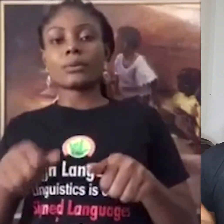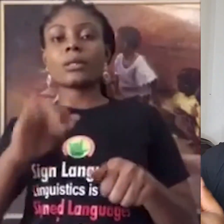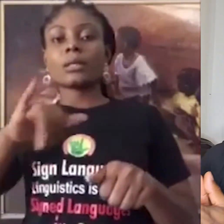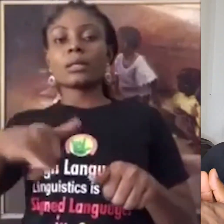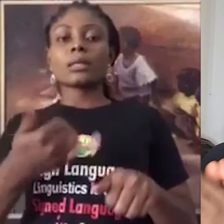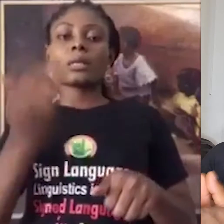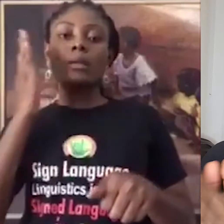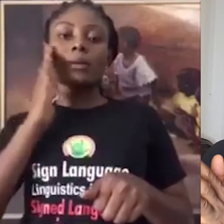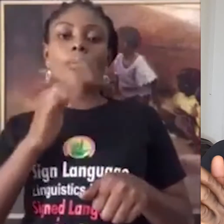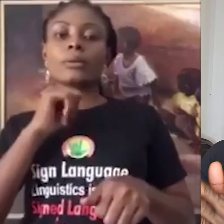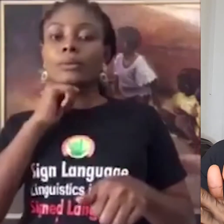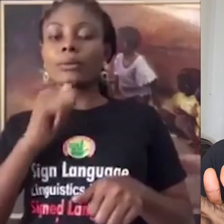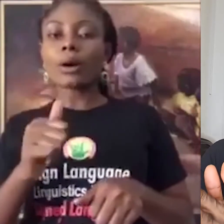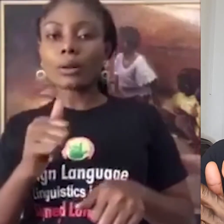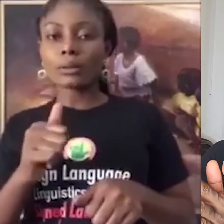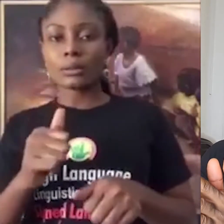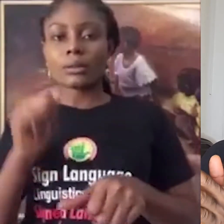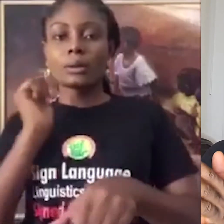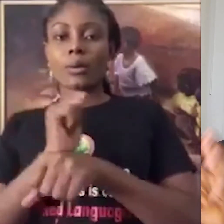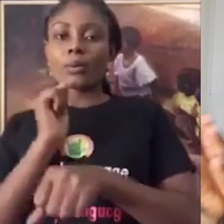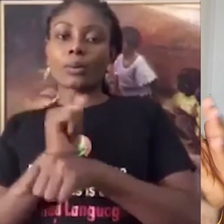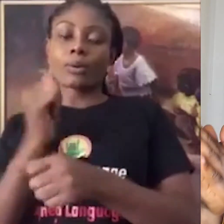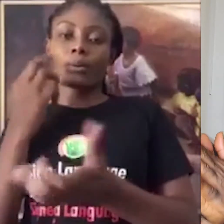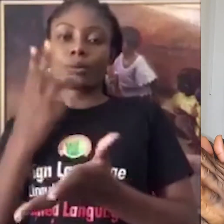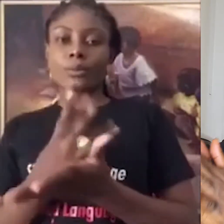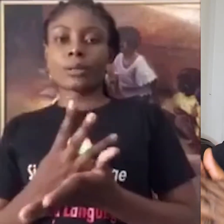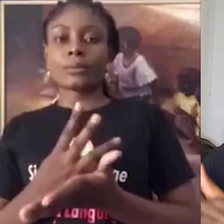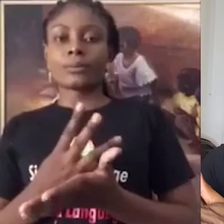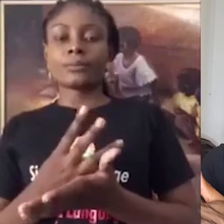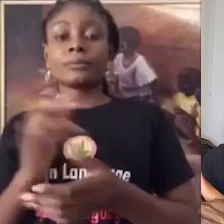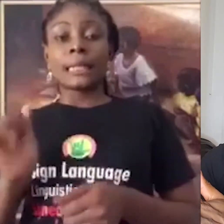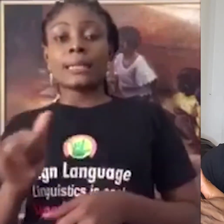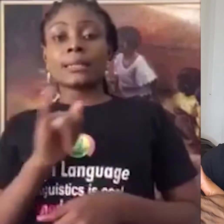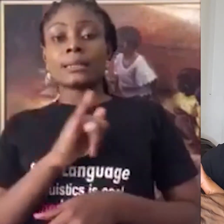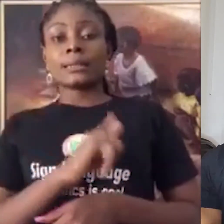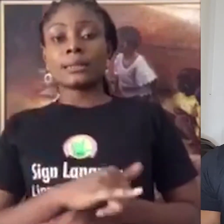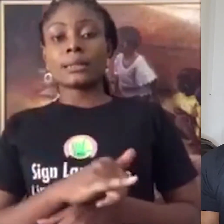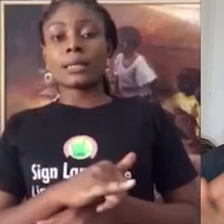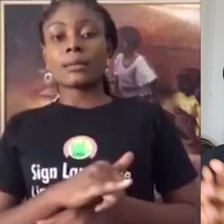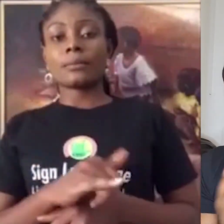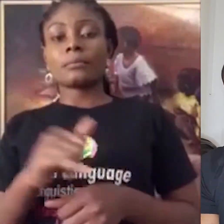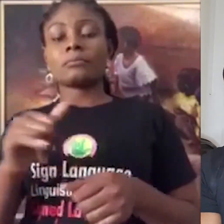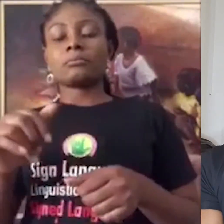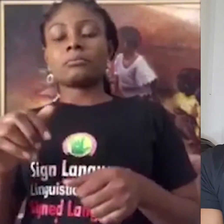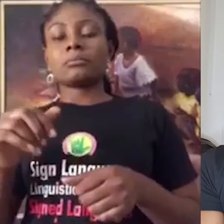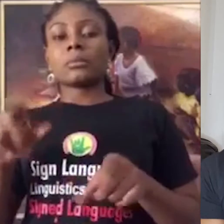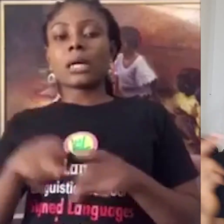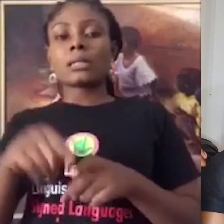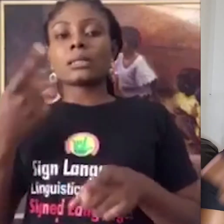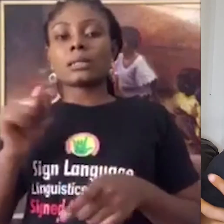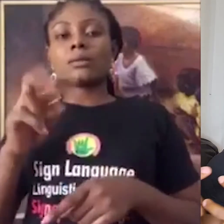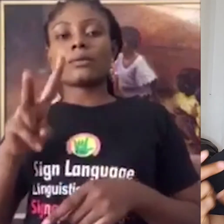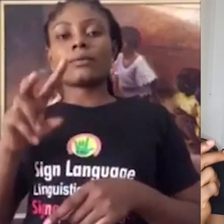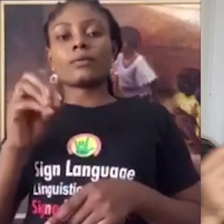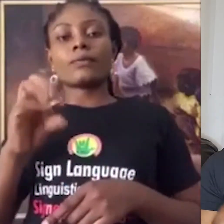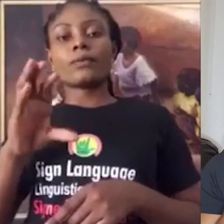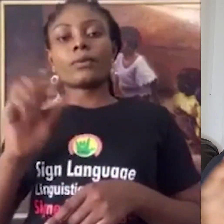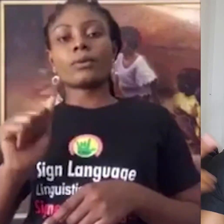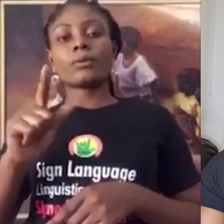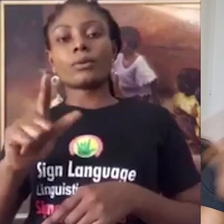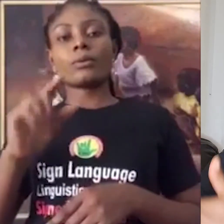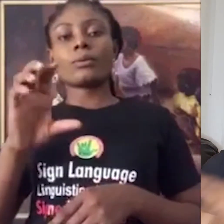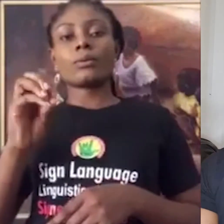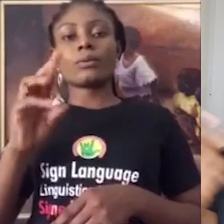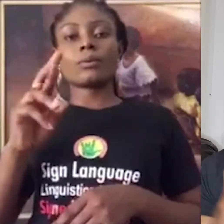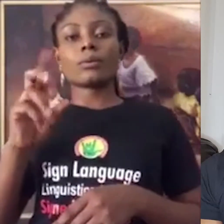possible, they will not function well. Just like if the vocal articulators, the